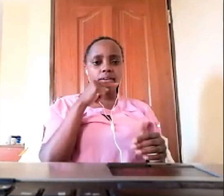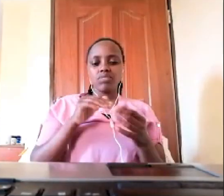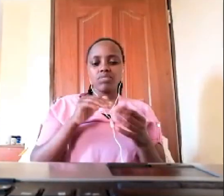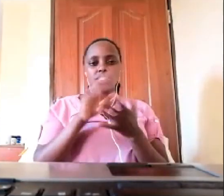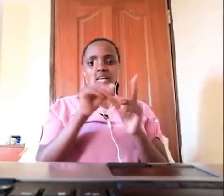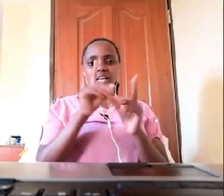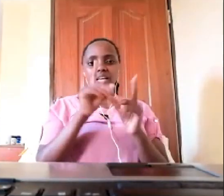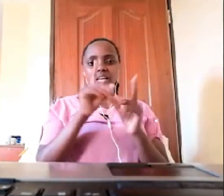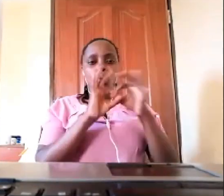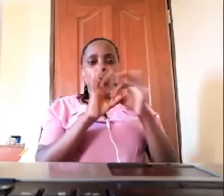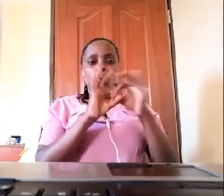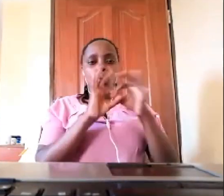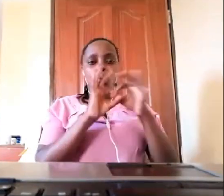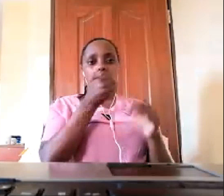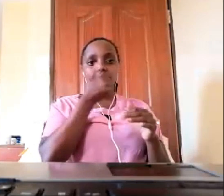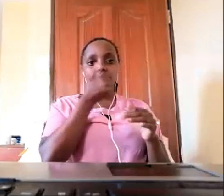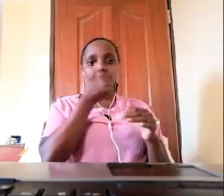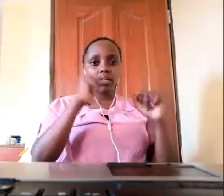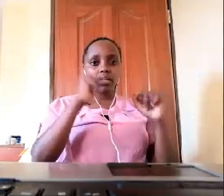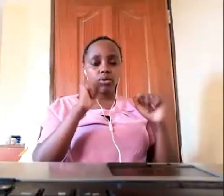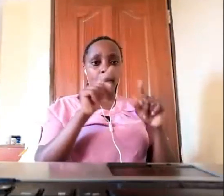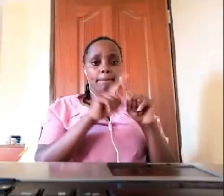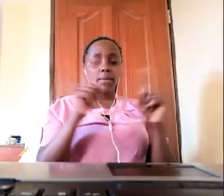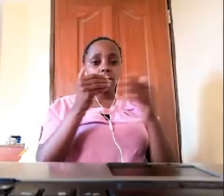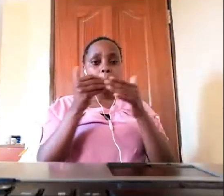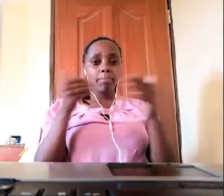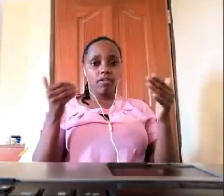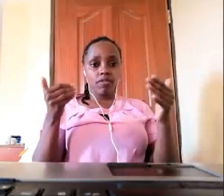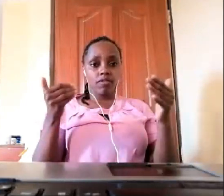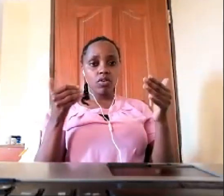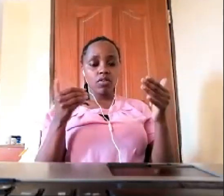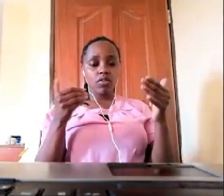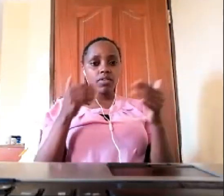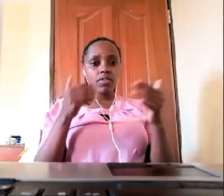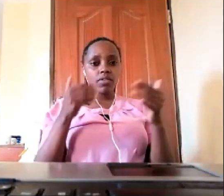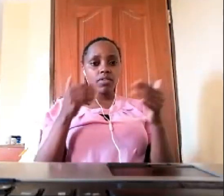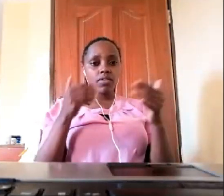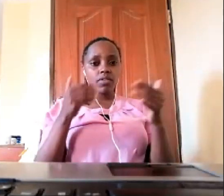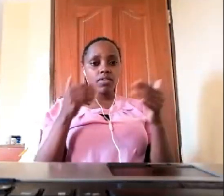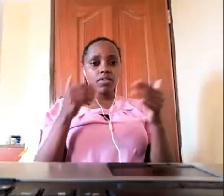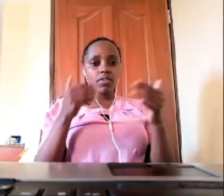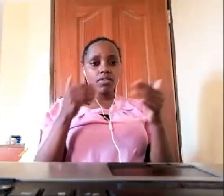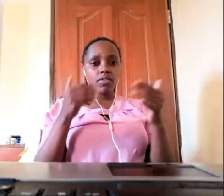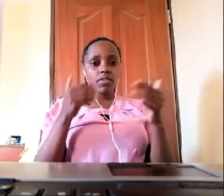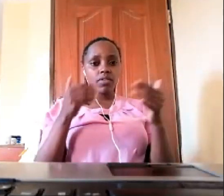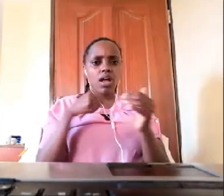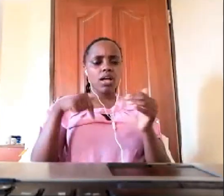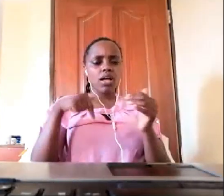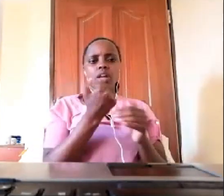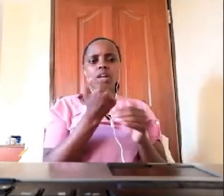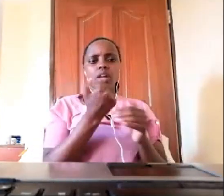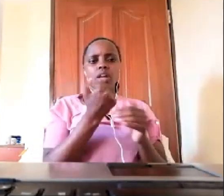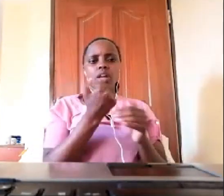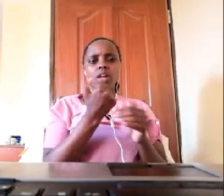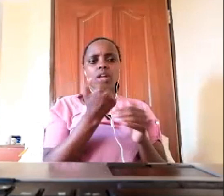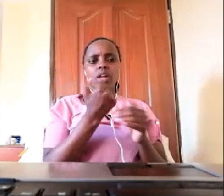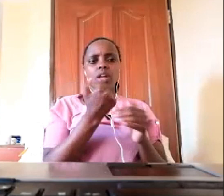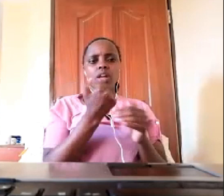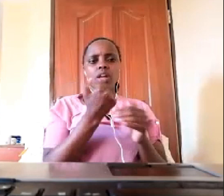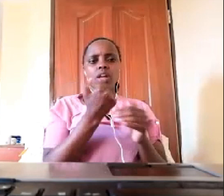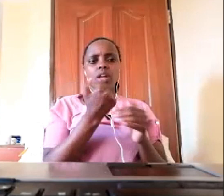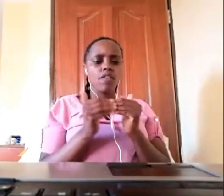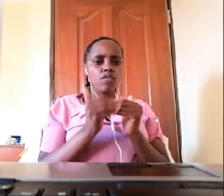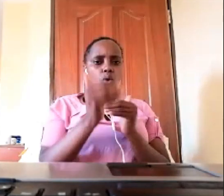we can coordinate better. But before we go to the very last session where we are just going to have a very brief way